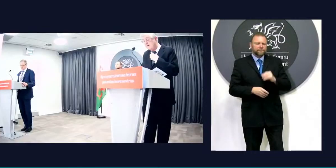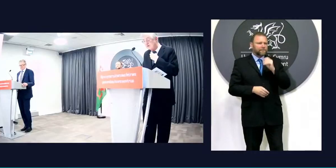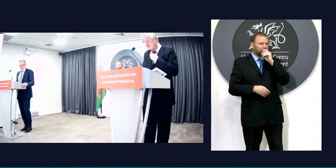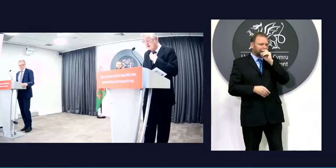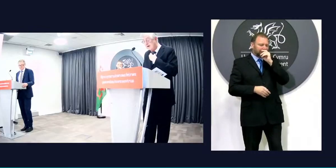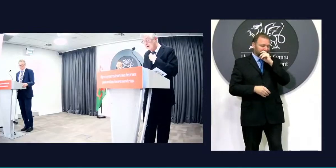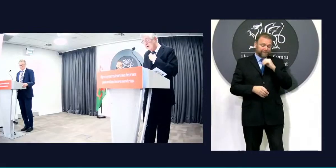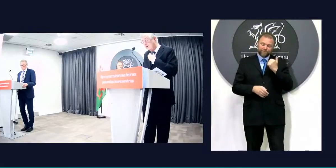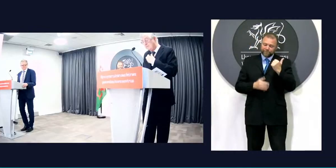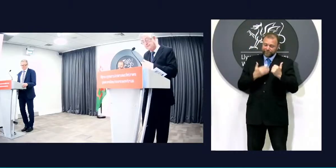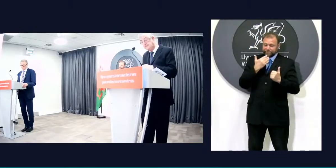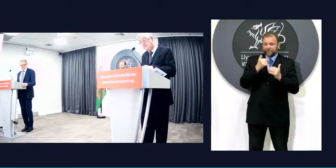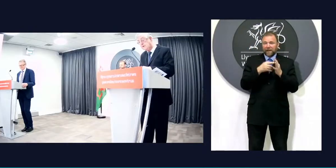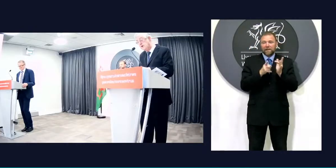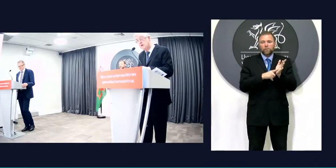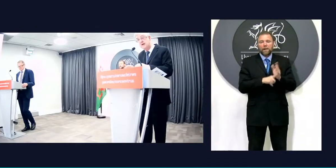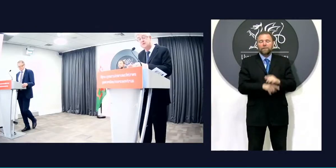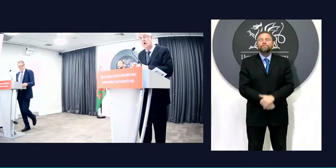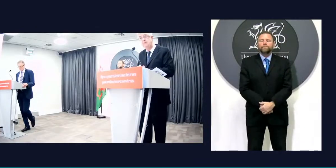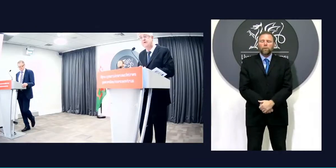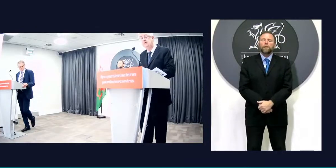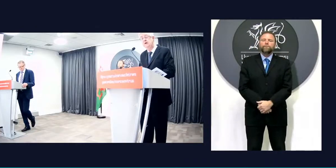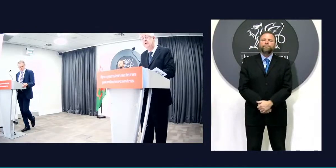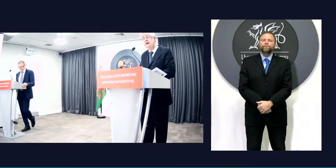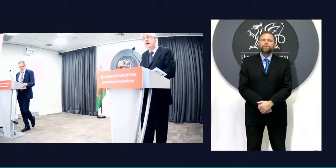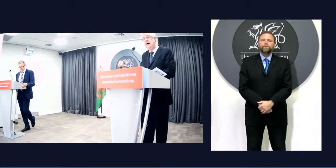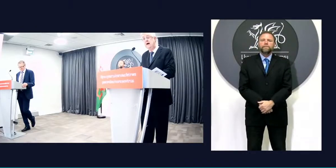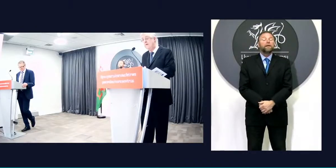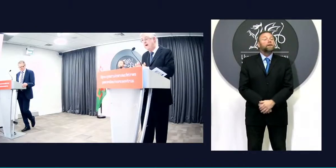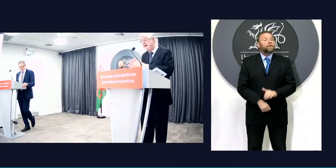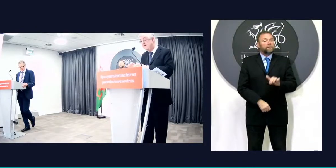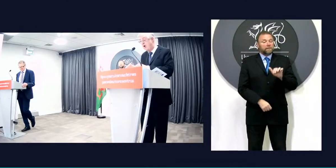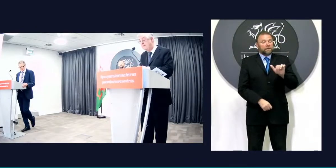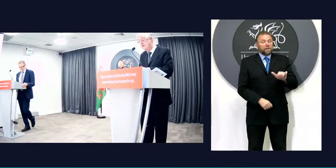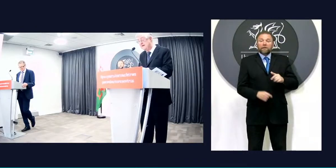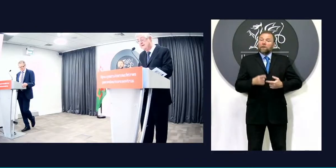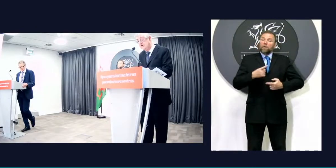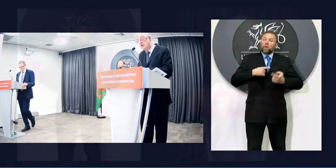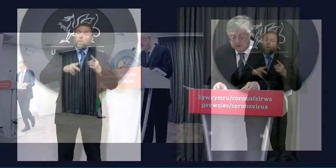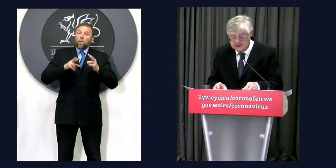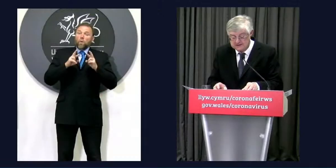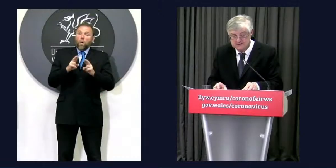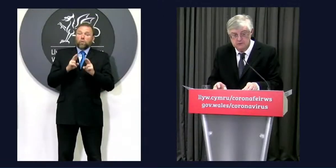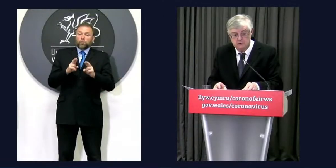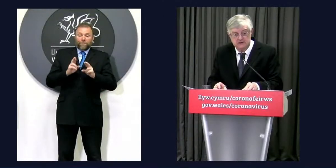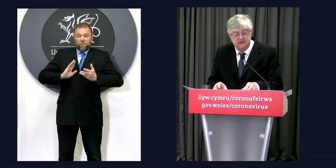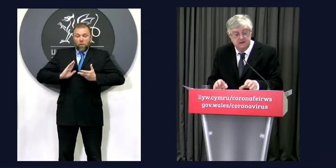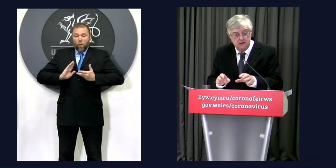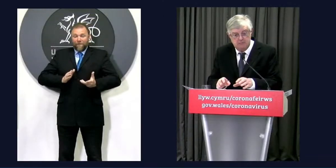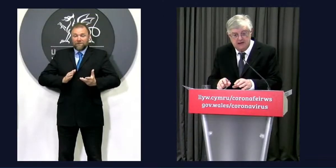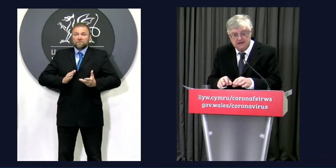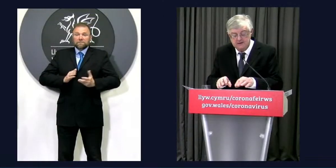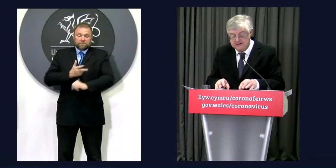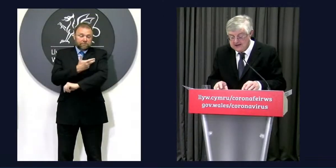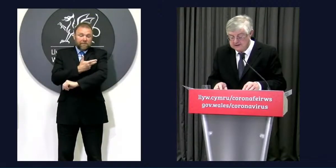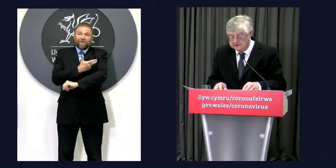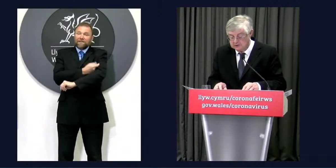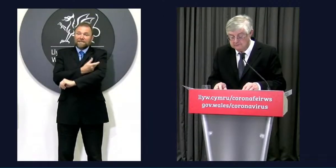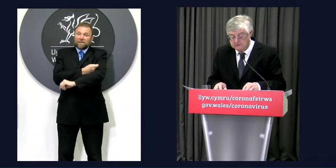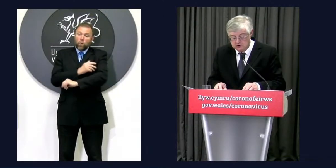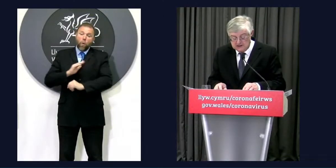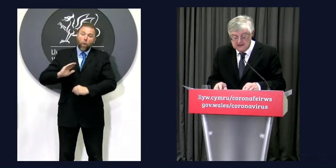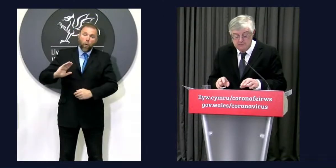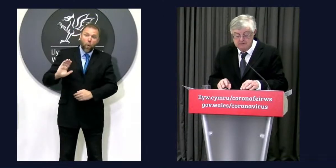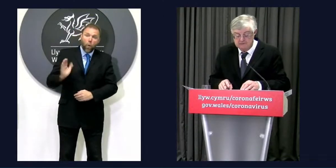Thanks very much, Will. So yes, we hope to have offered vaccination to all adults in Wales by the